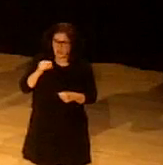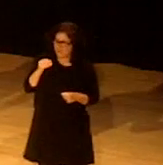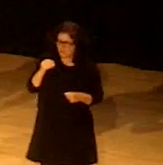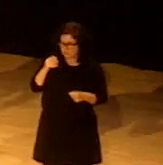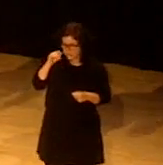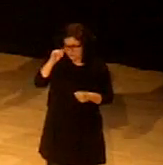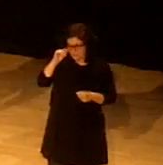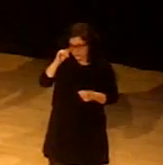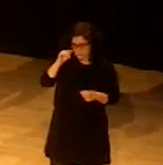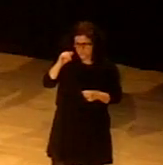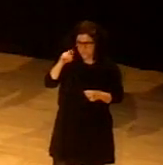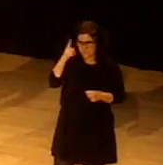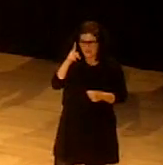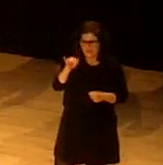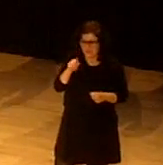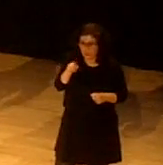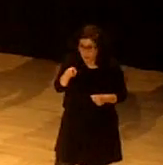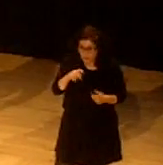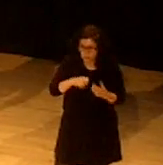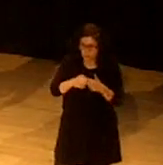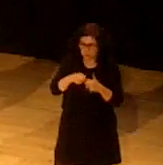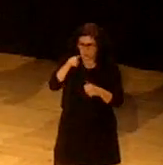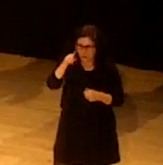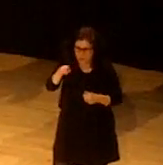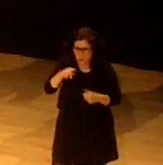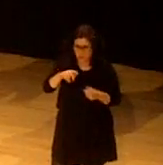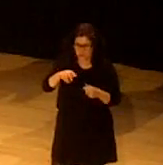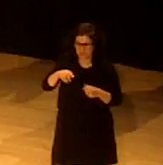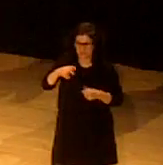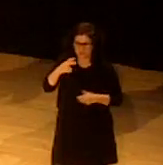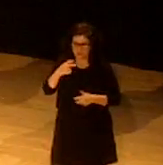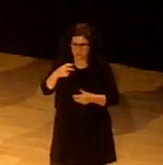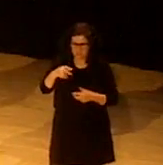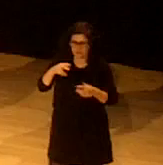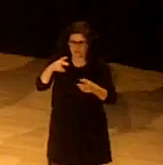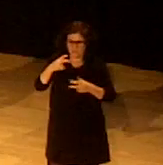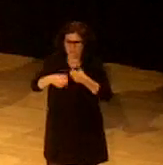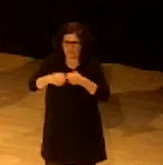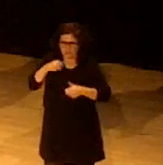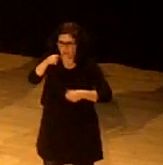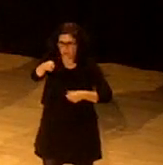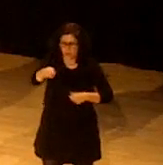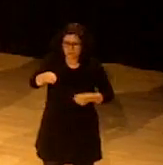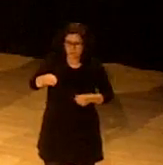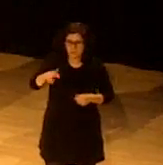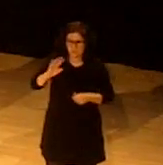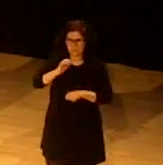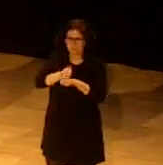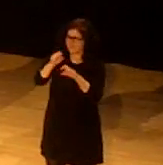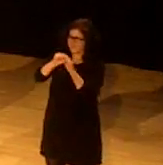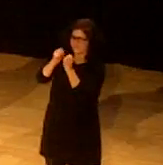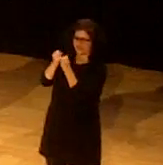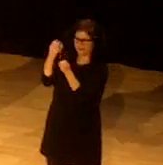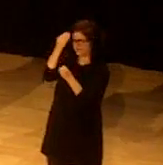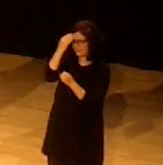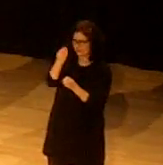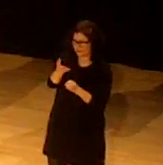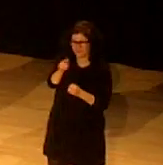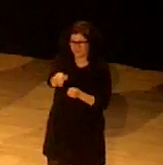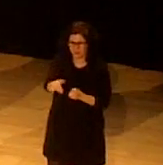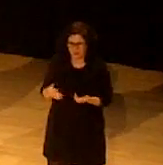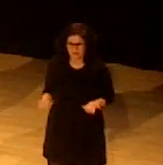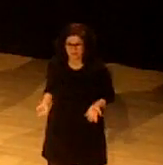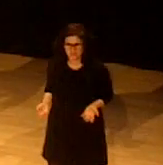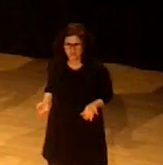think that we're the issue, that we're the problem, it's it's based on, you know, the society that we're living in. We've gone